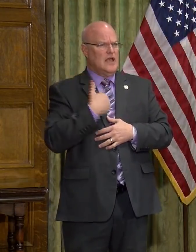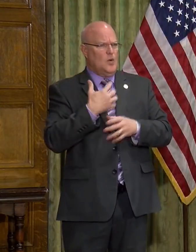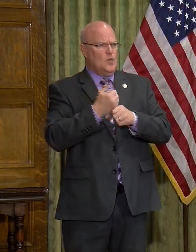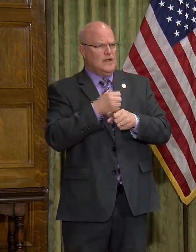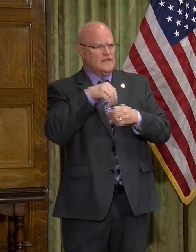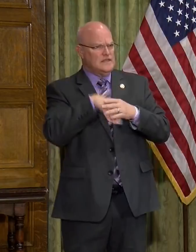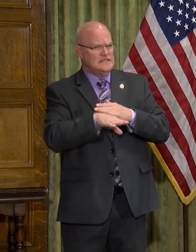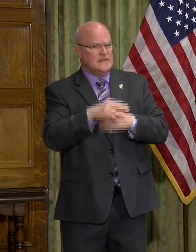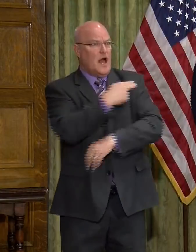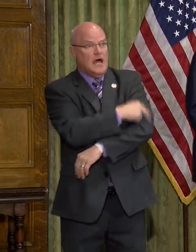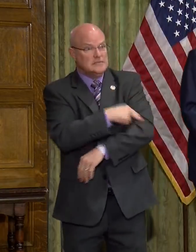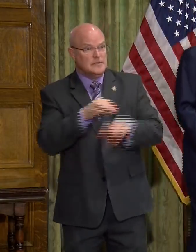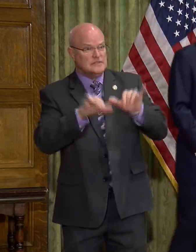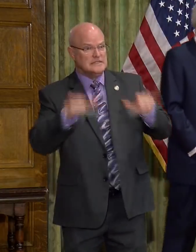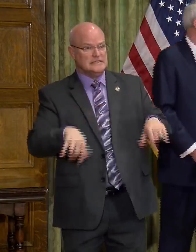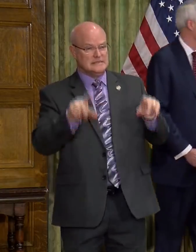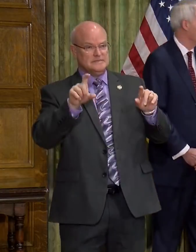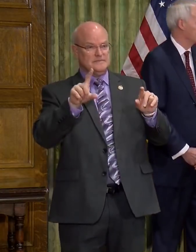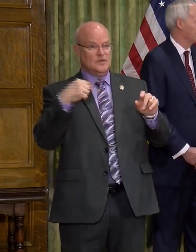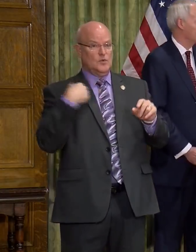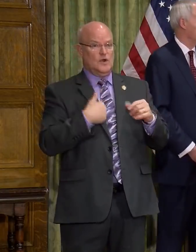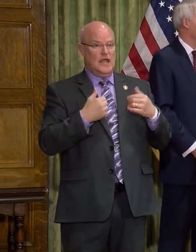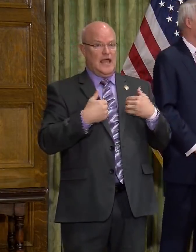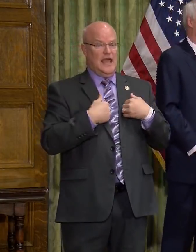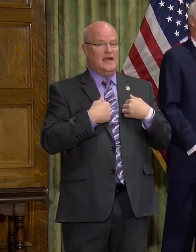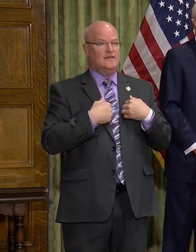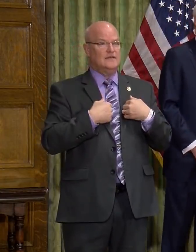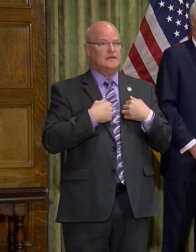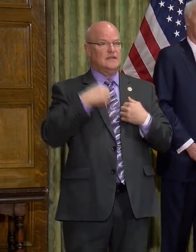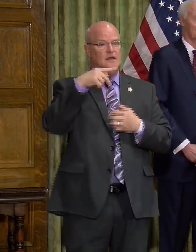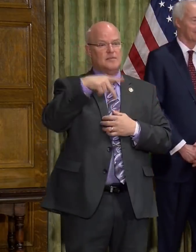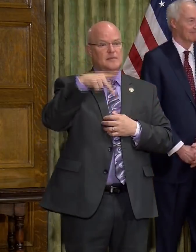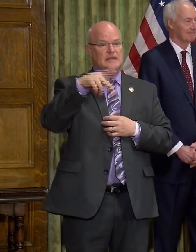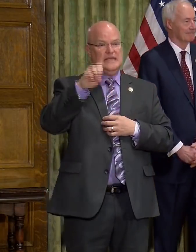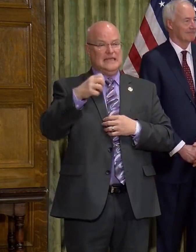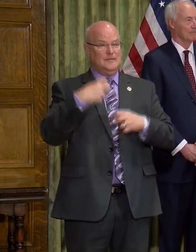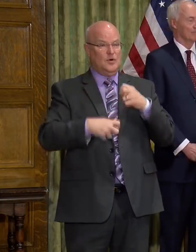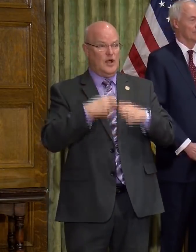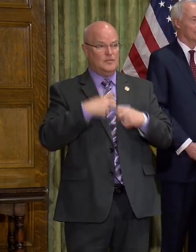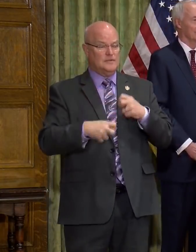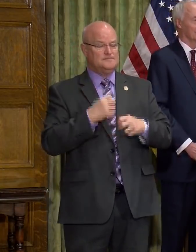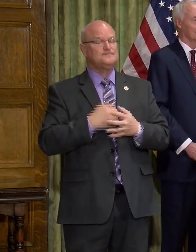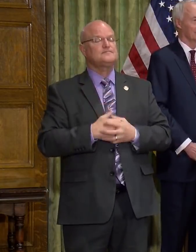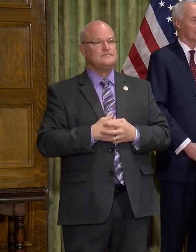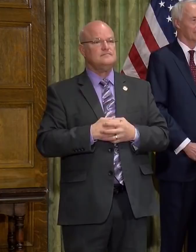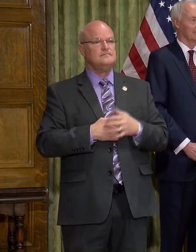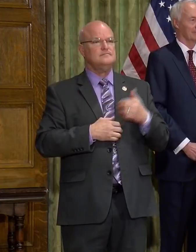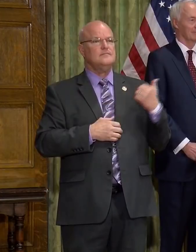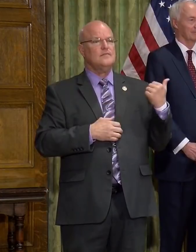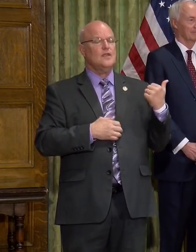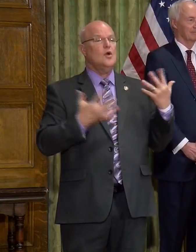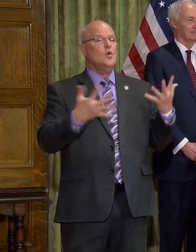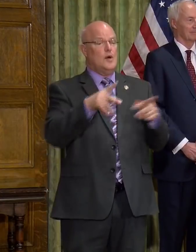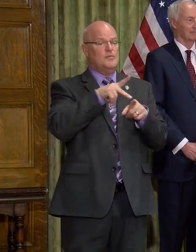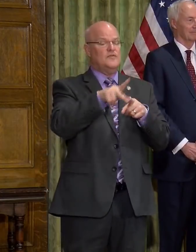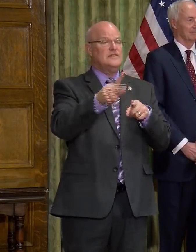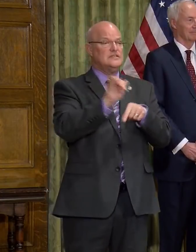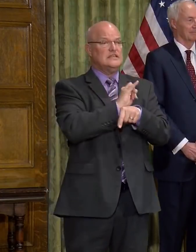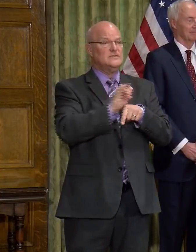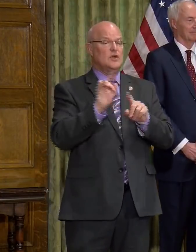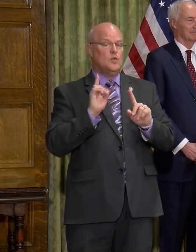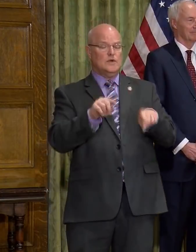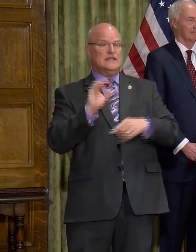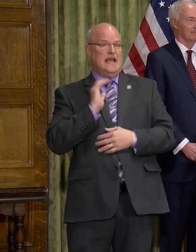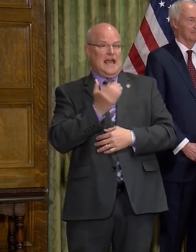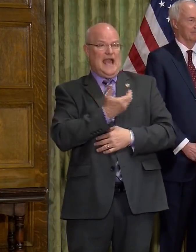even into the hospital system since we're having a PPE problem? What Correctional Industries did was go to our infirmary and